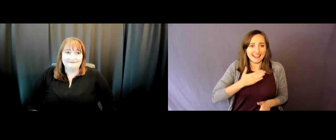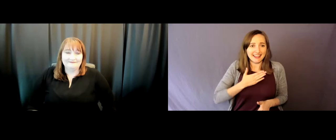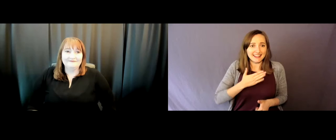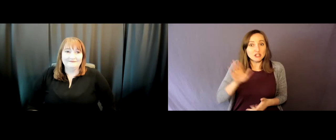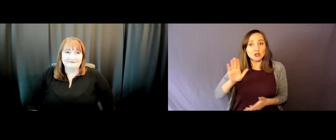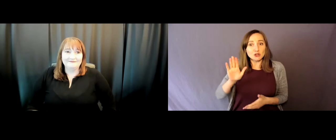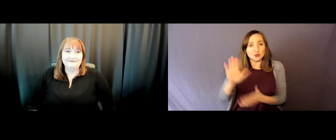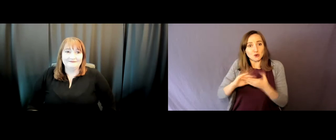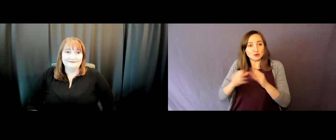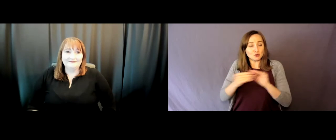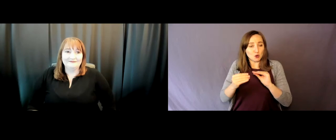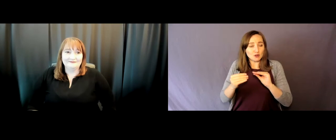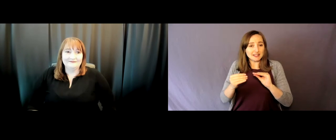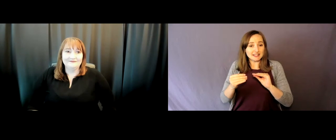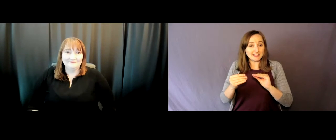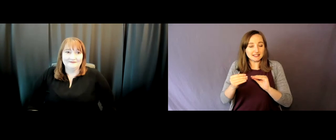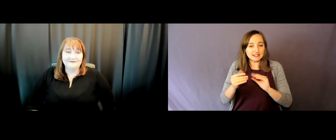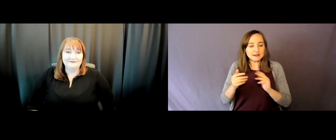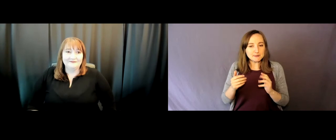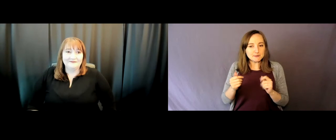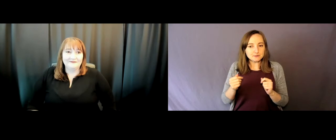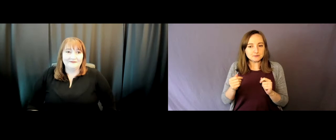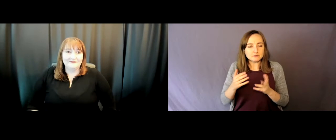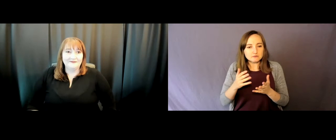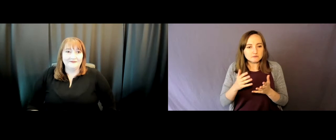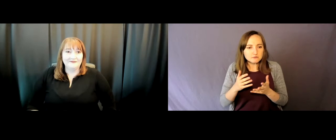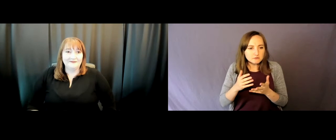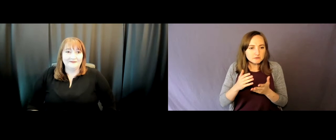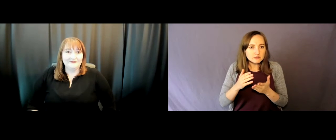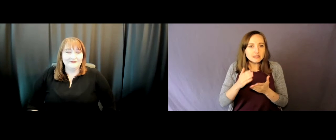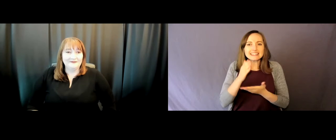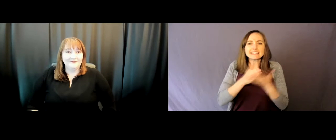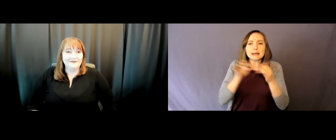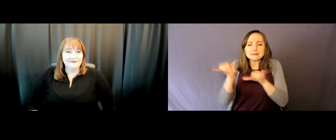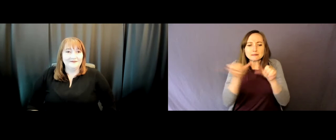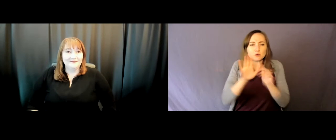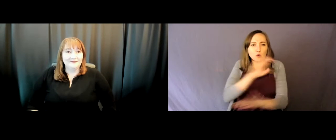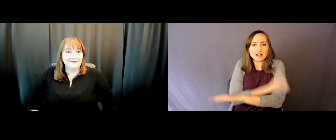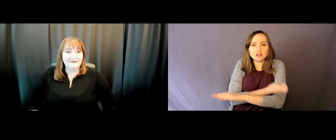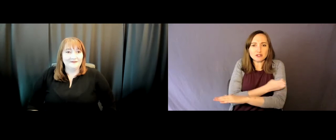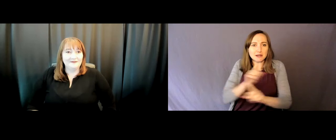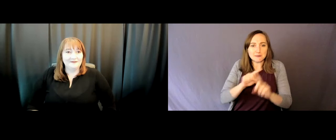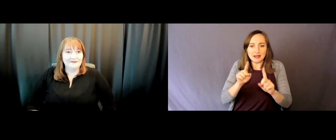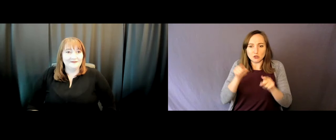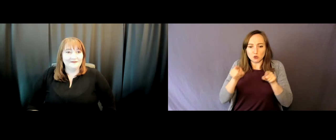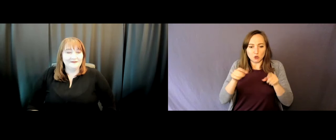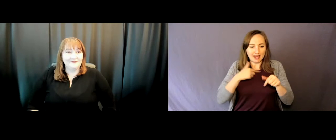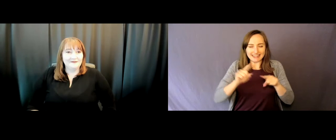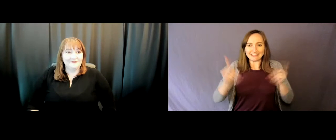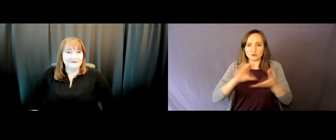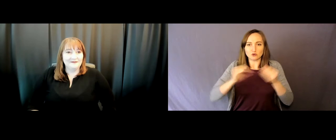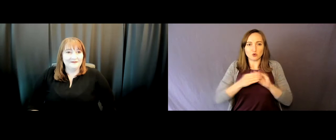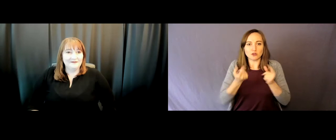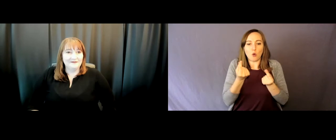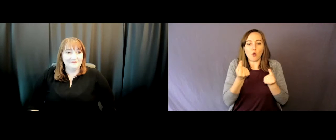y'all's story, even though some similarities were going on with your energy, y'all had two completely different stories on what